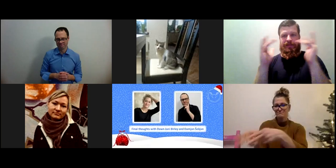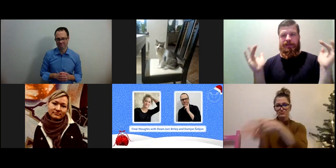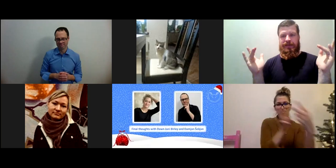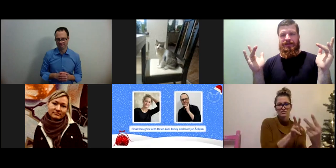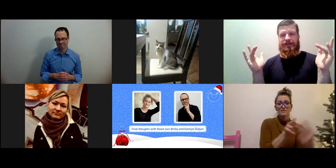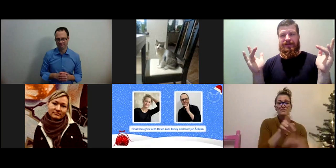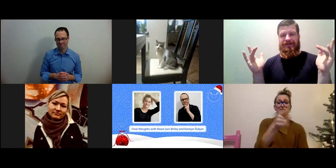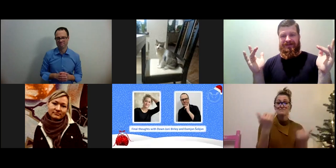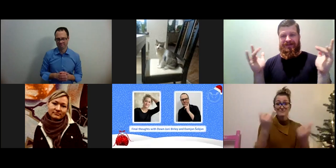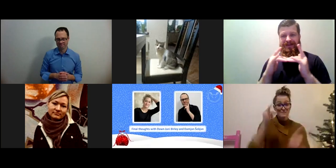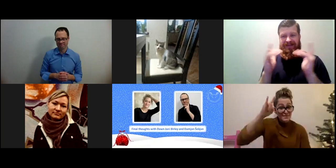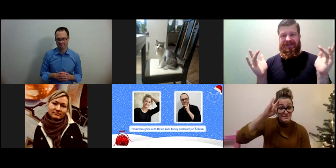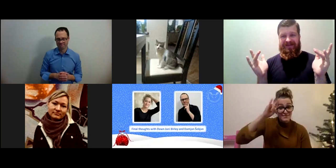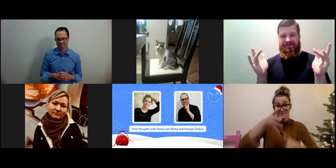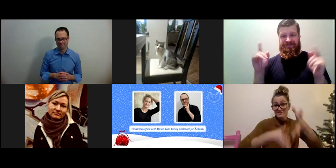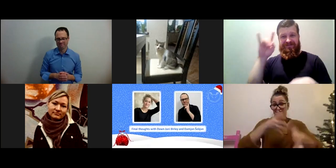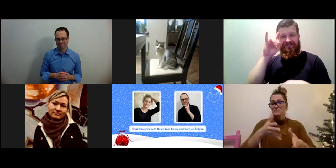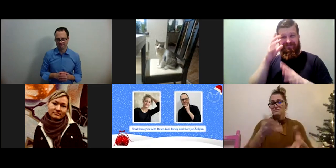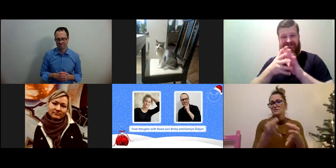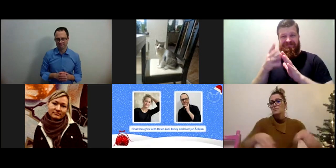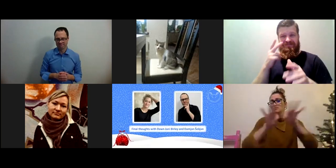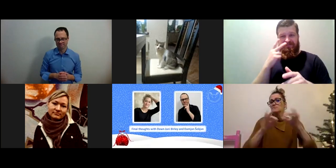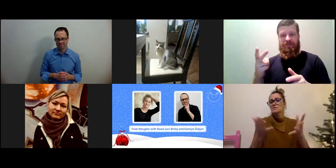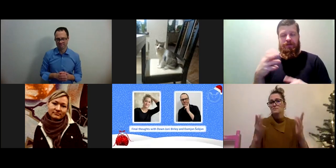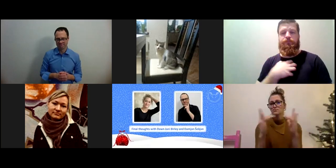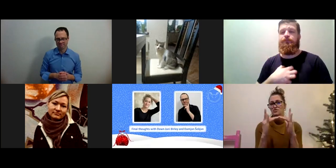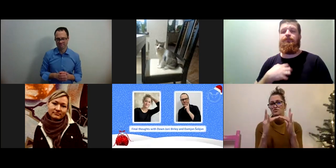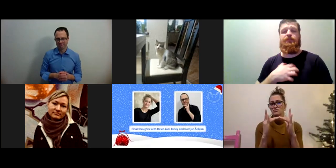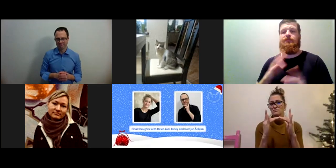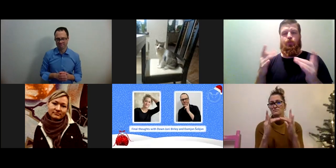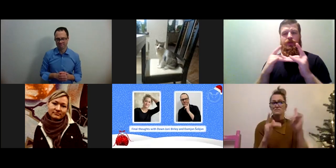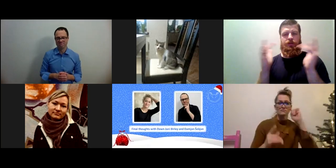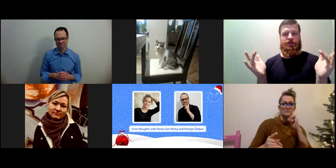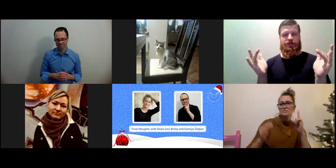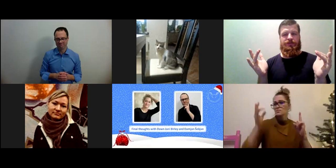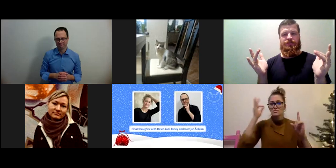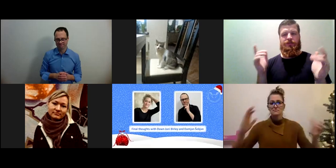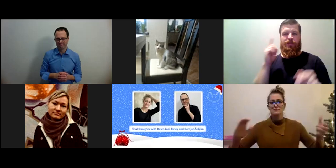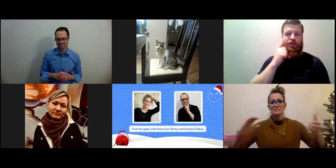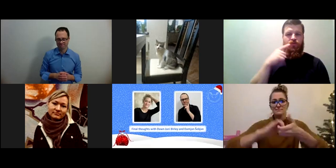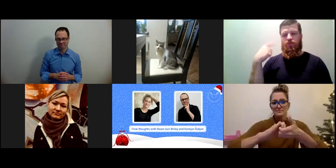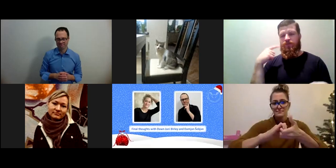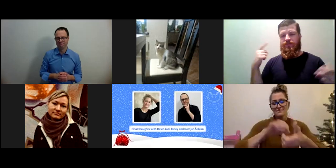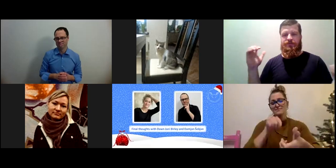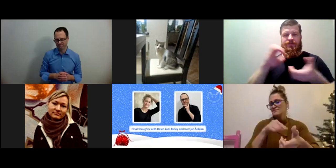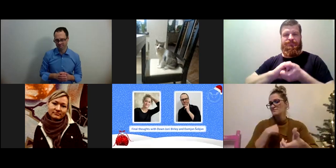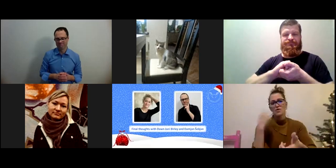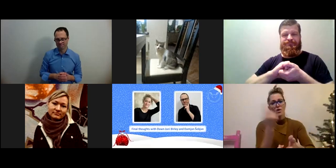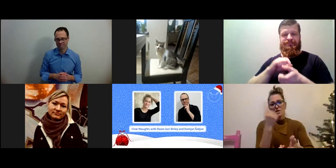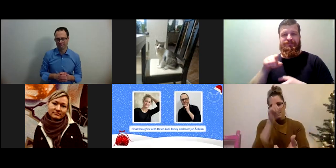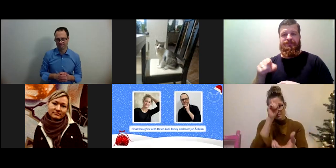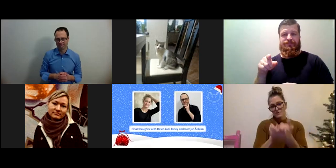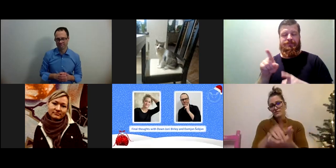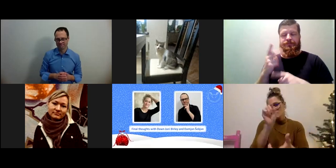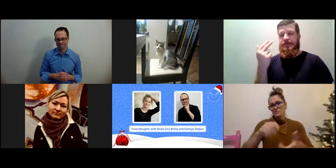and that there is a bridge. Miha was signing today about being the bridge, being and having a